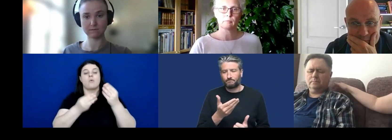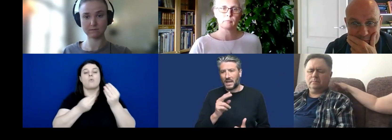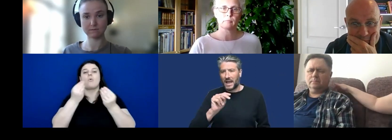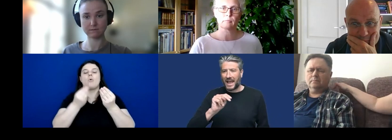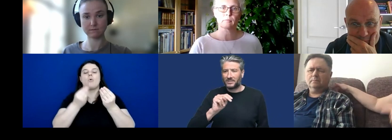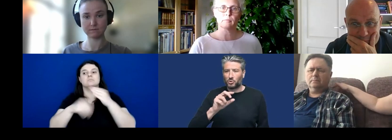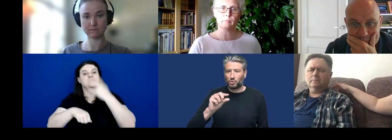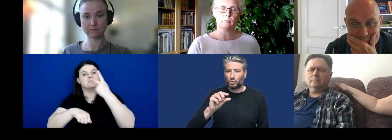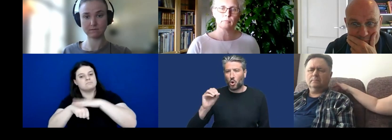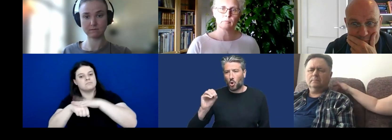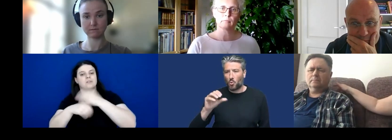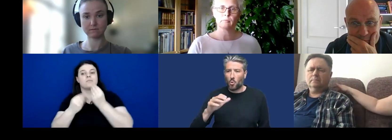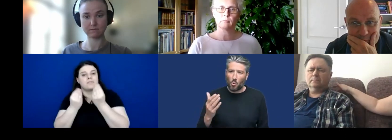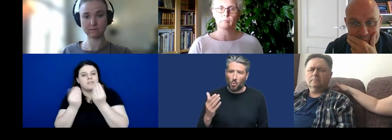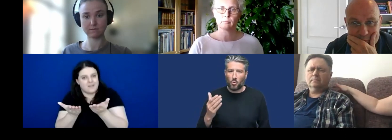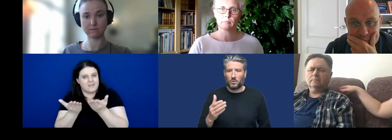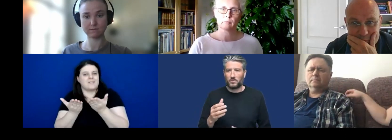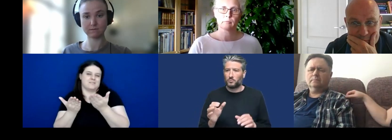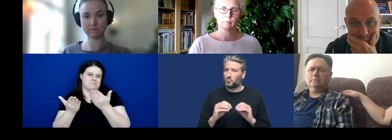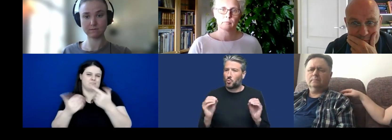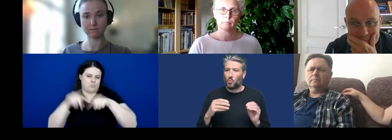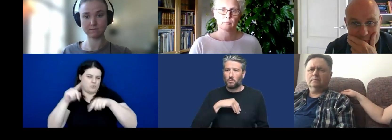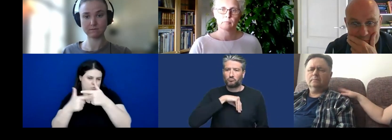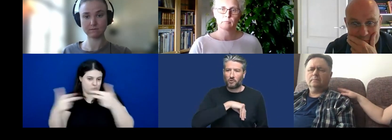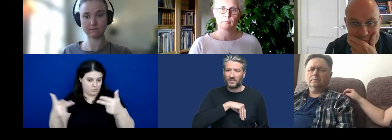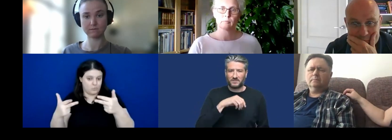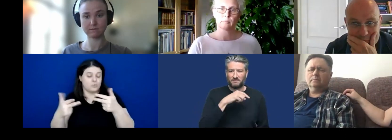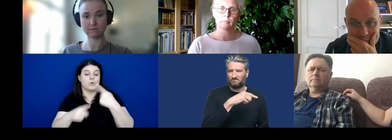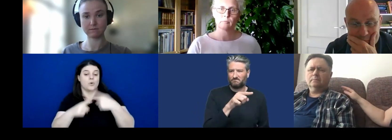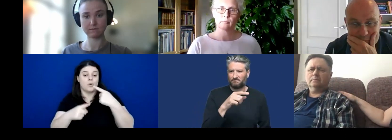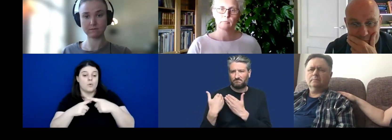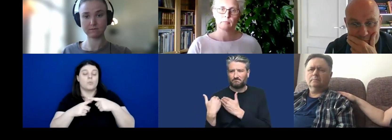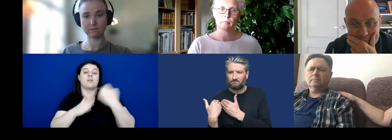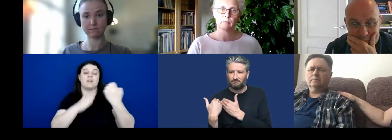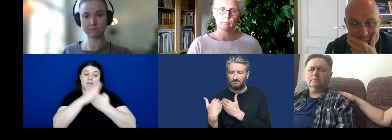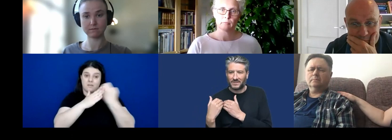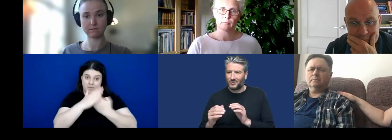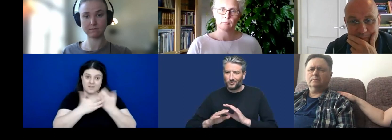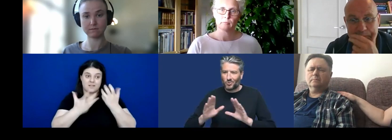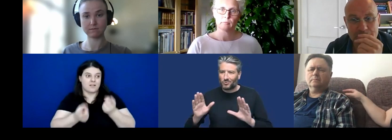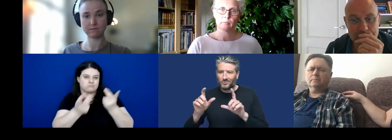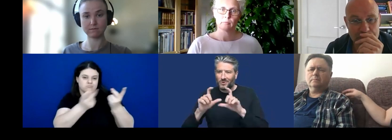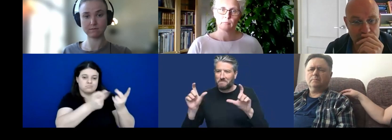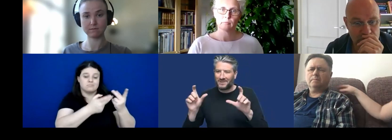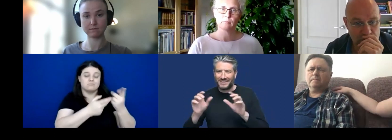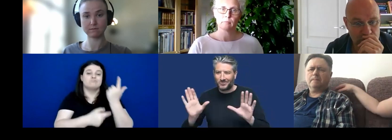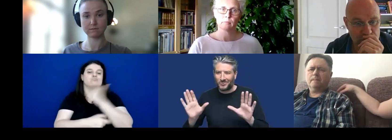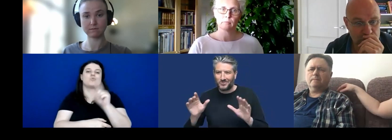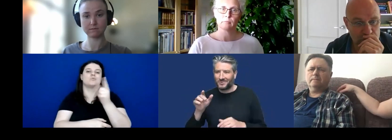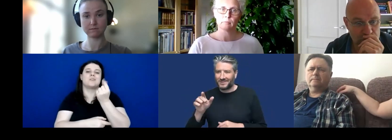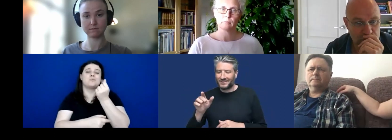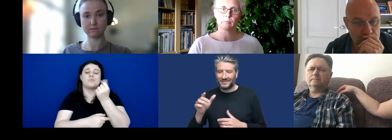the service and give the, you know, provide the product, because commercial companies cannot afford to do that. They would